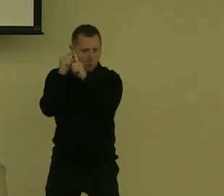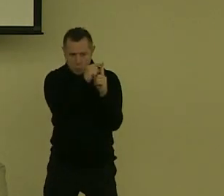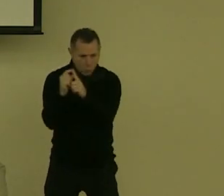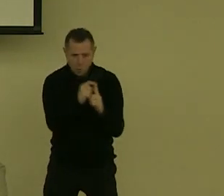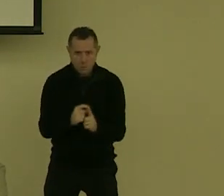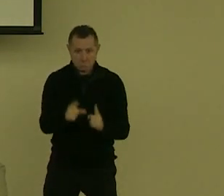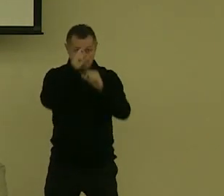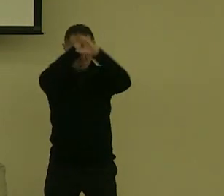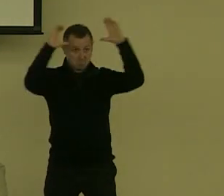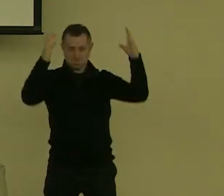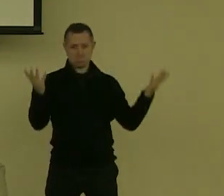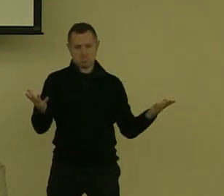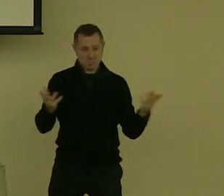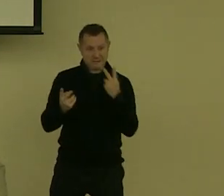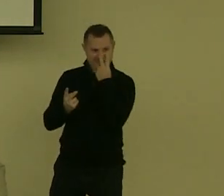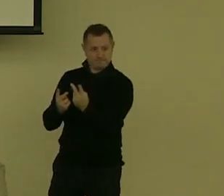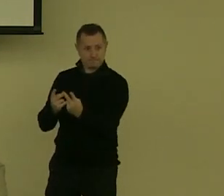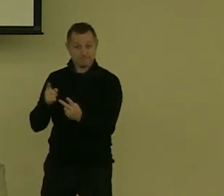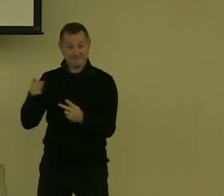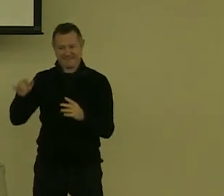who went on to finish and get a job, and